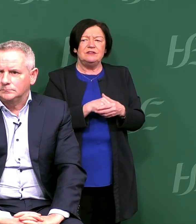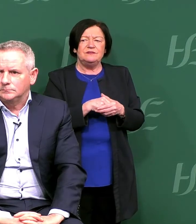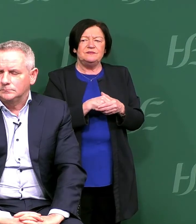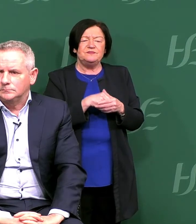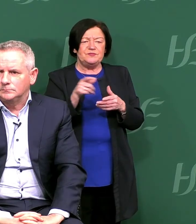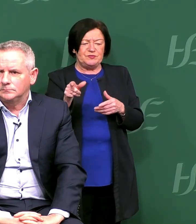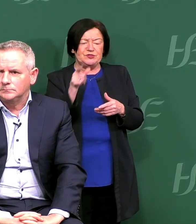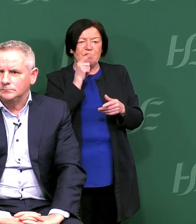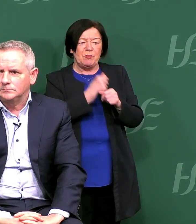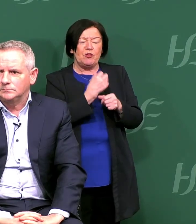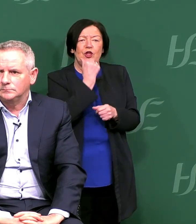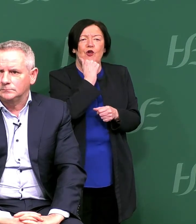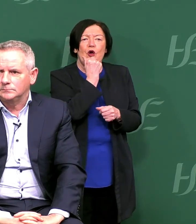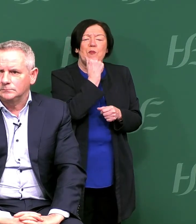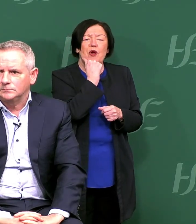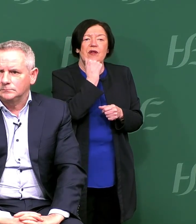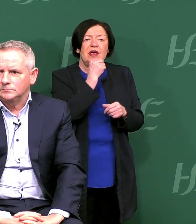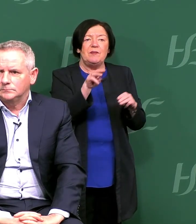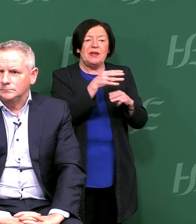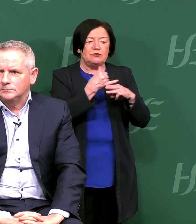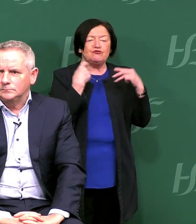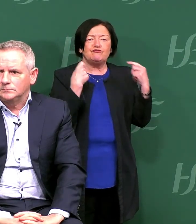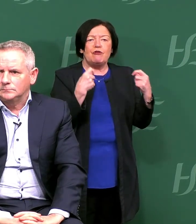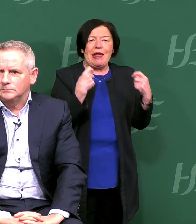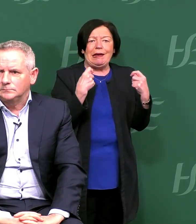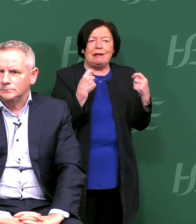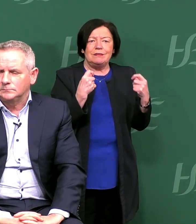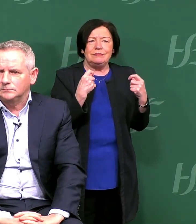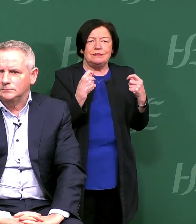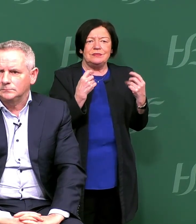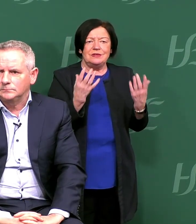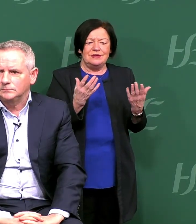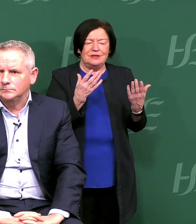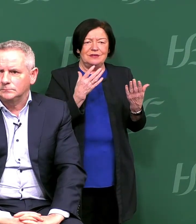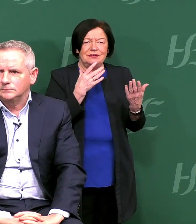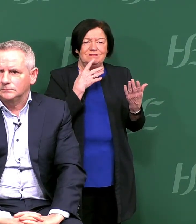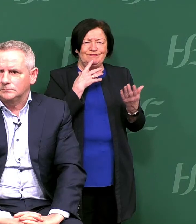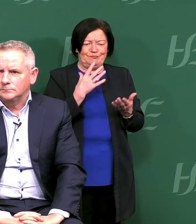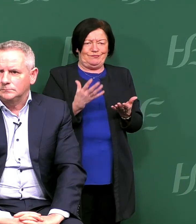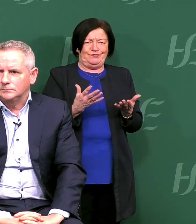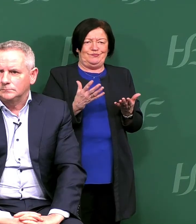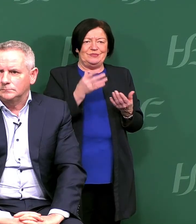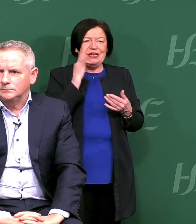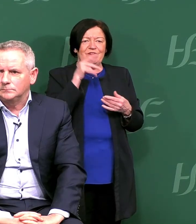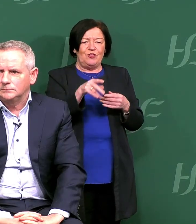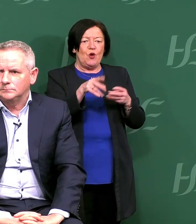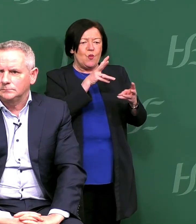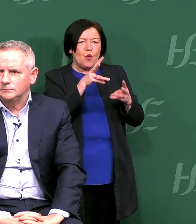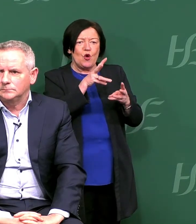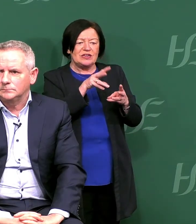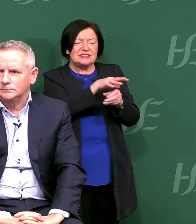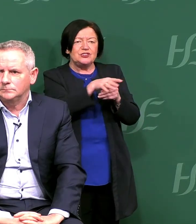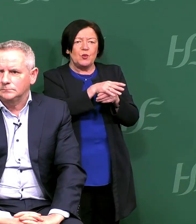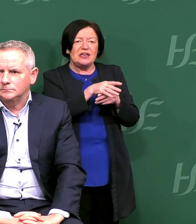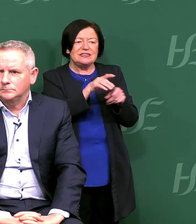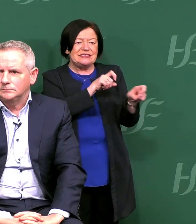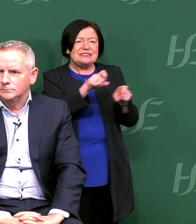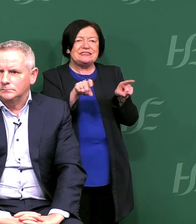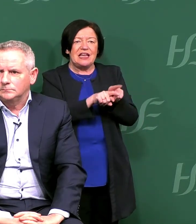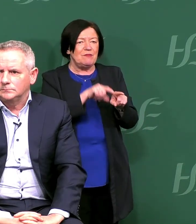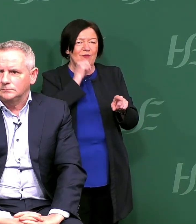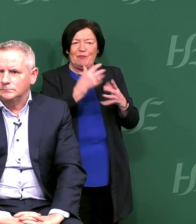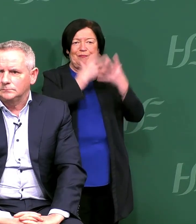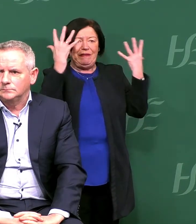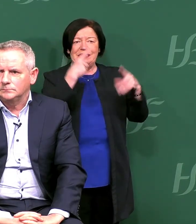we're talking about the number of people in training, but surely if the working conditions stay the same, it's not going to make too much